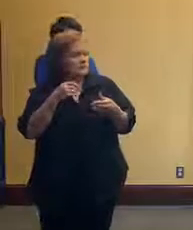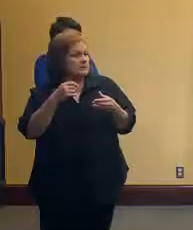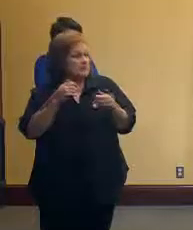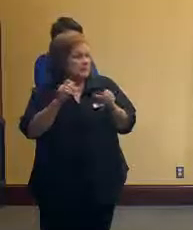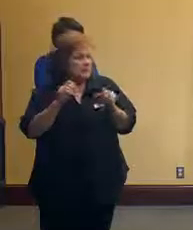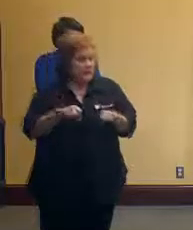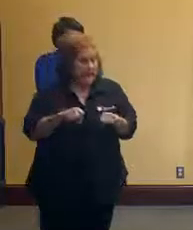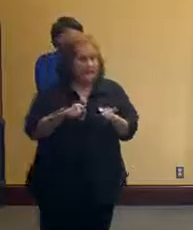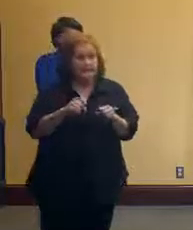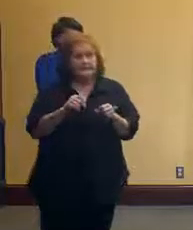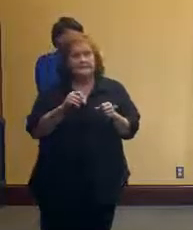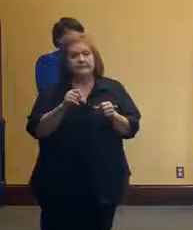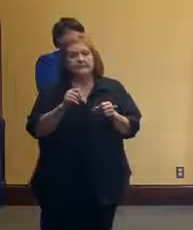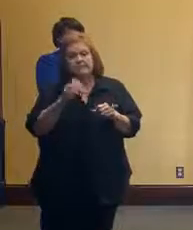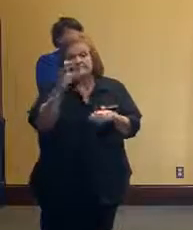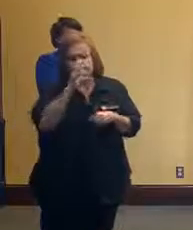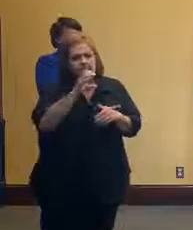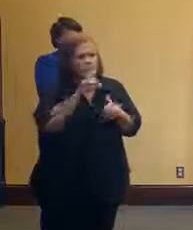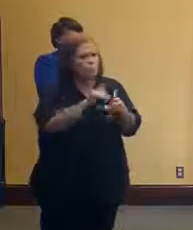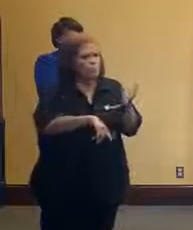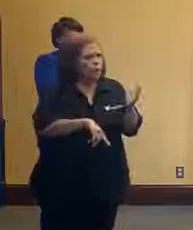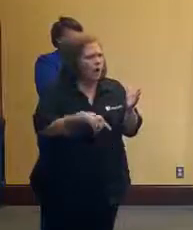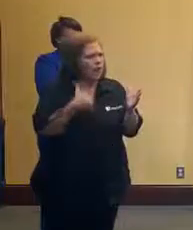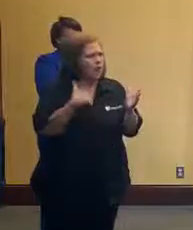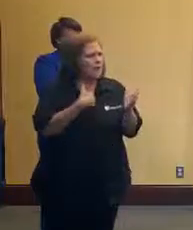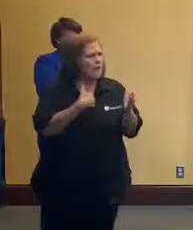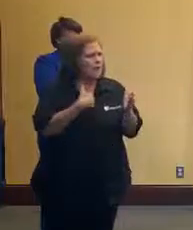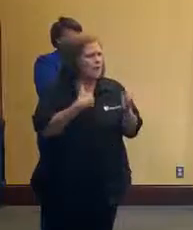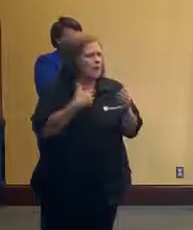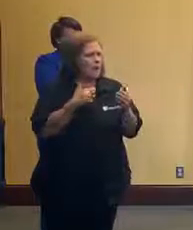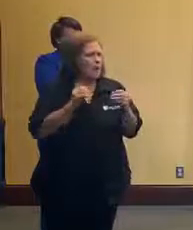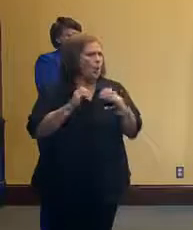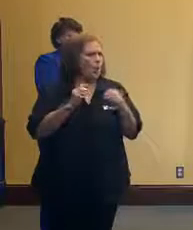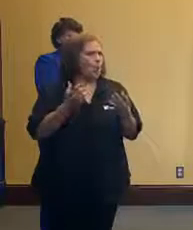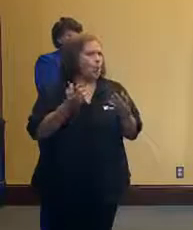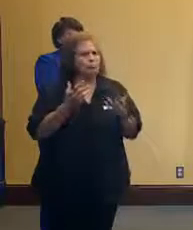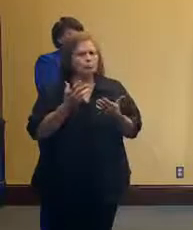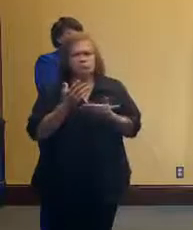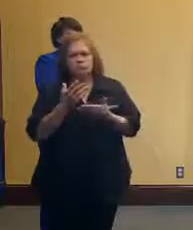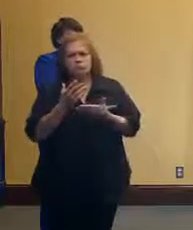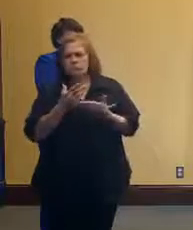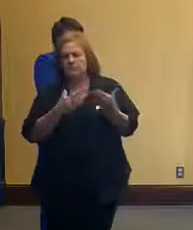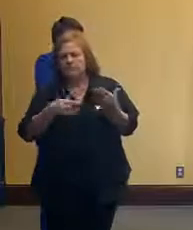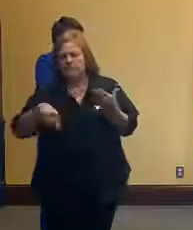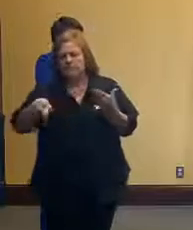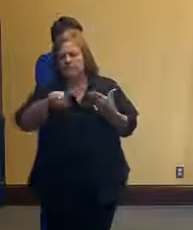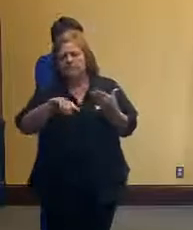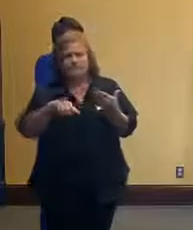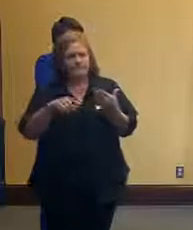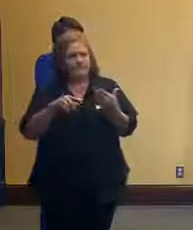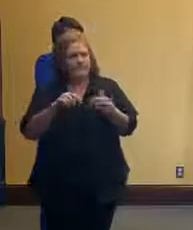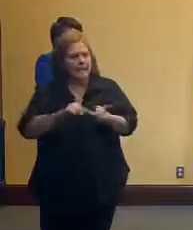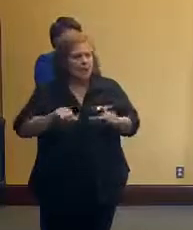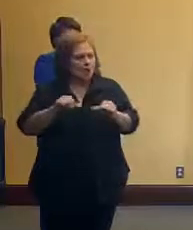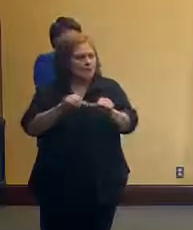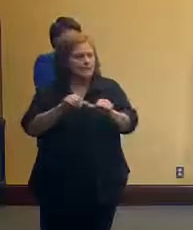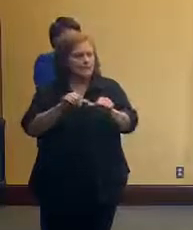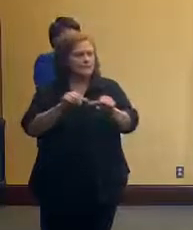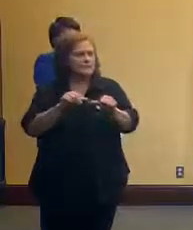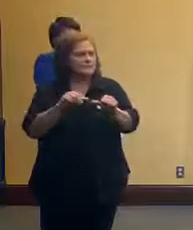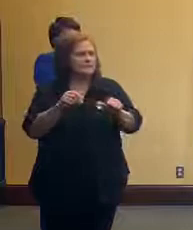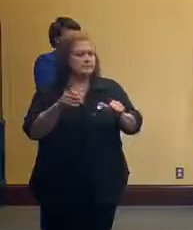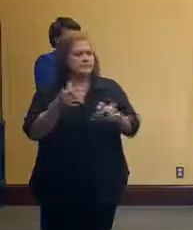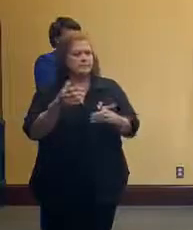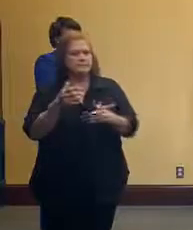monetize our assets. If you look around the city, you see some very high trafficked areas that are public facilities. And there's been some great